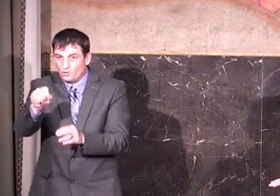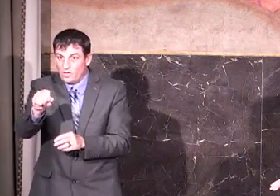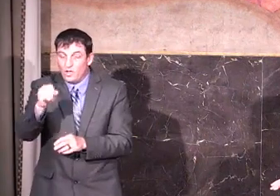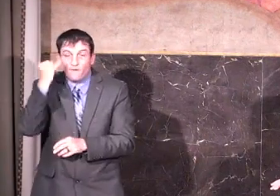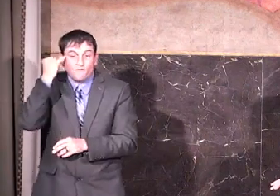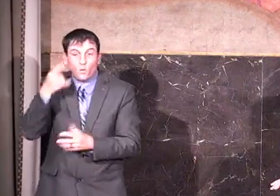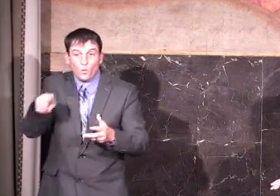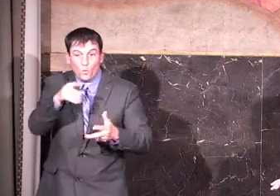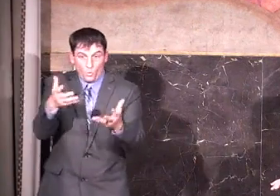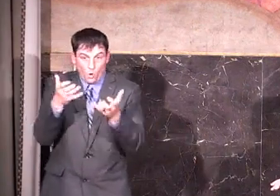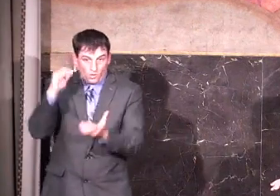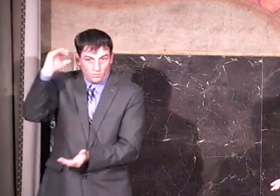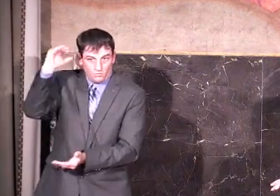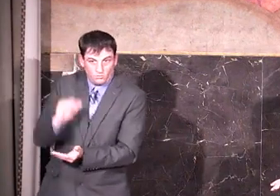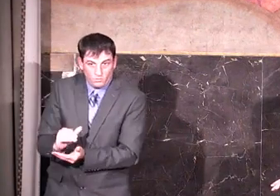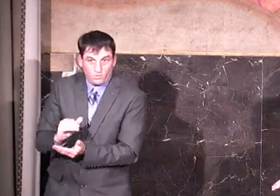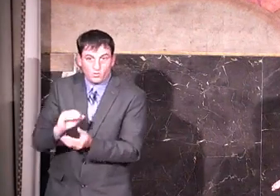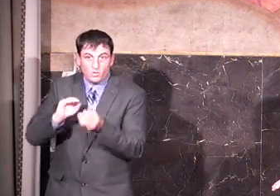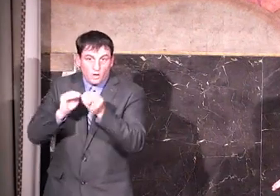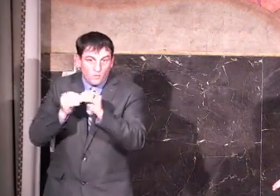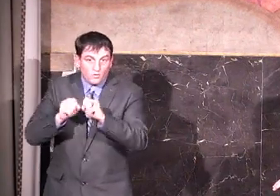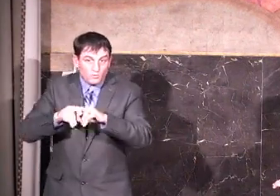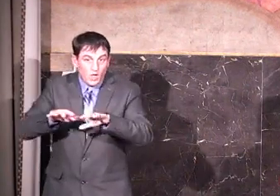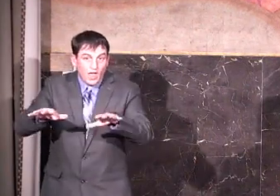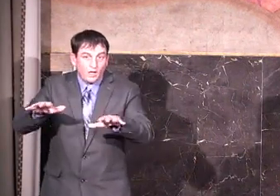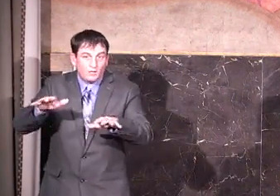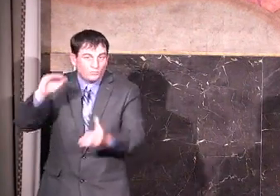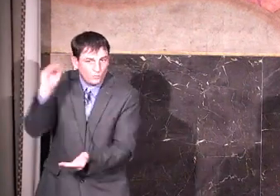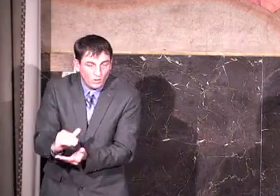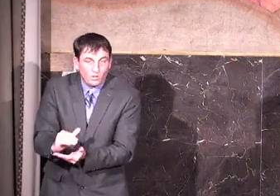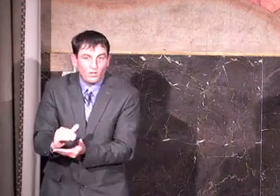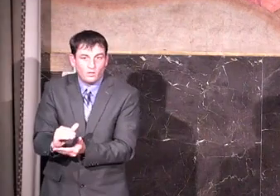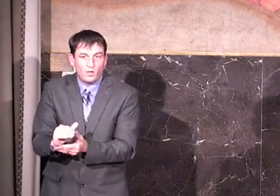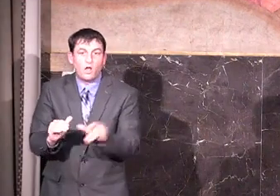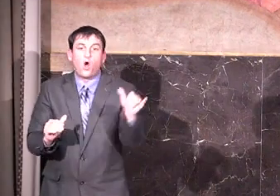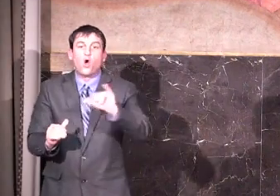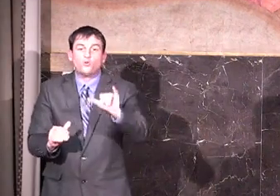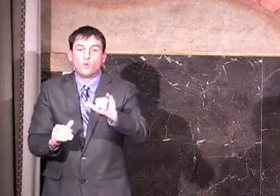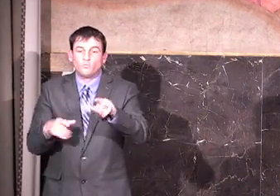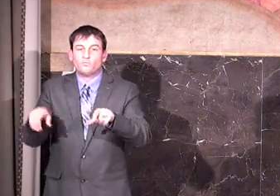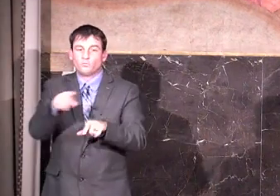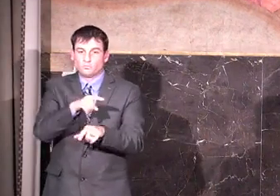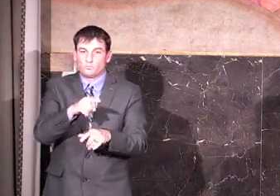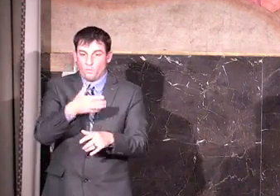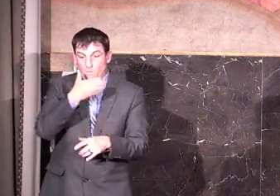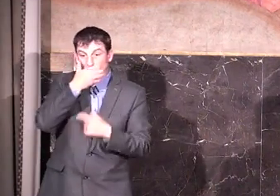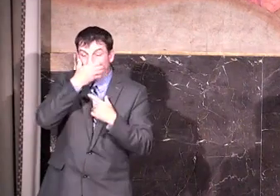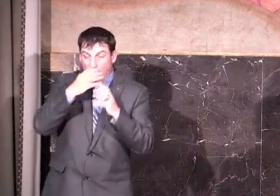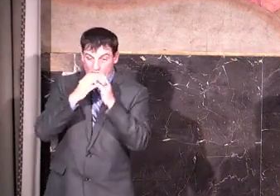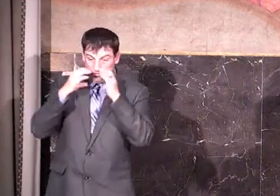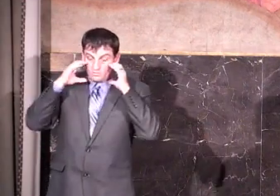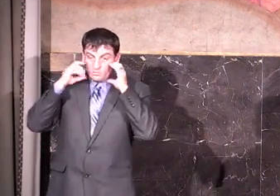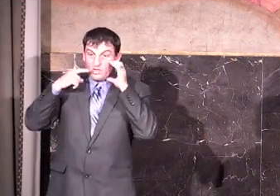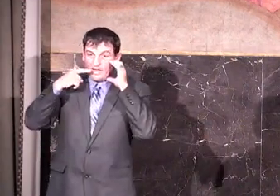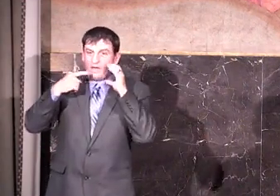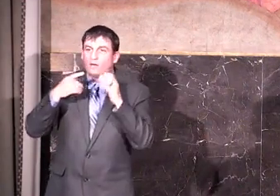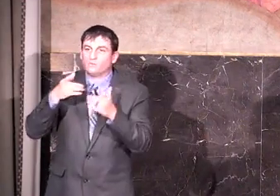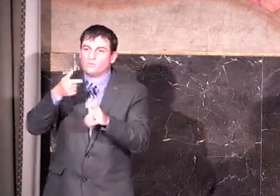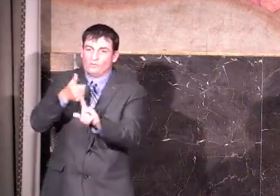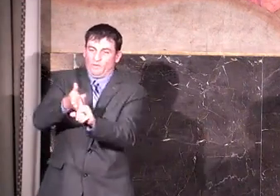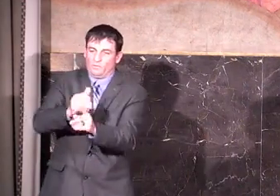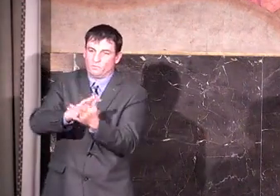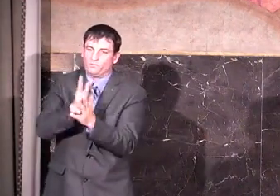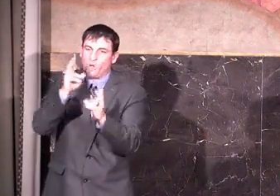down as low as possible. And it is being a good neighbor. It's just having, I think,